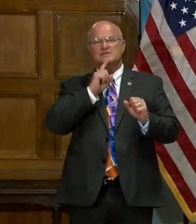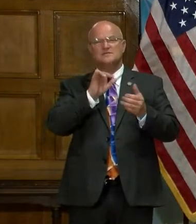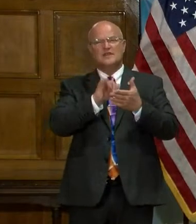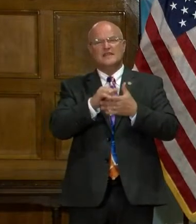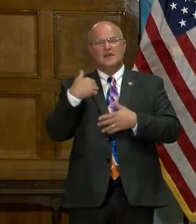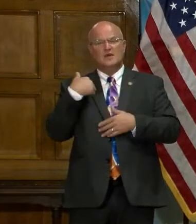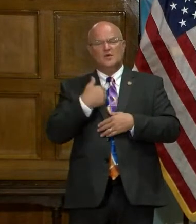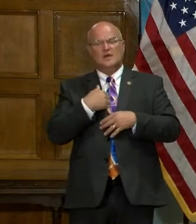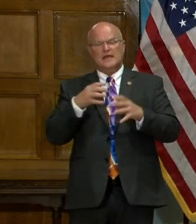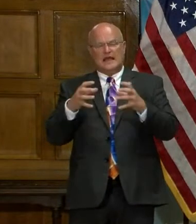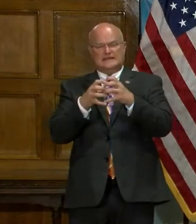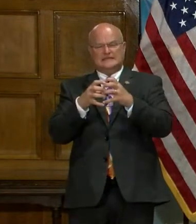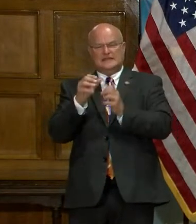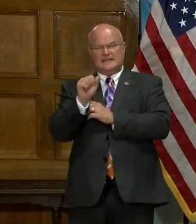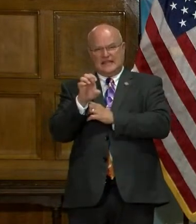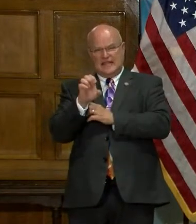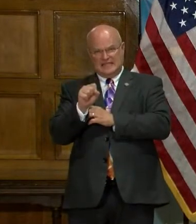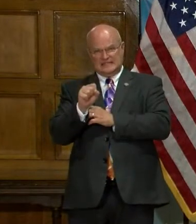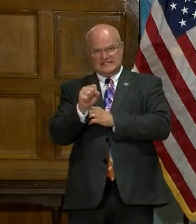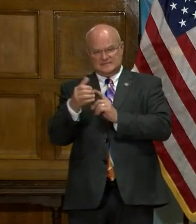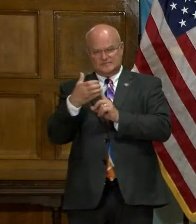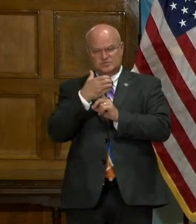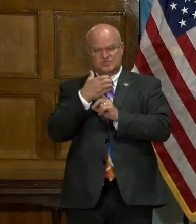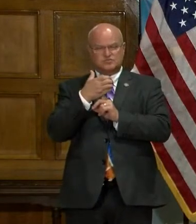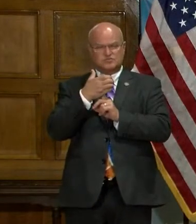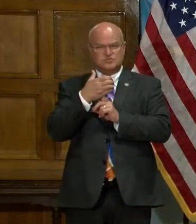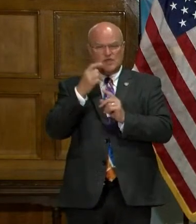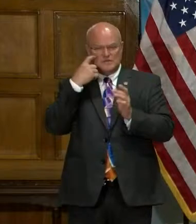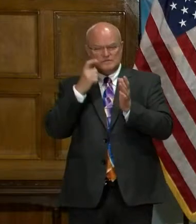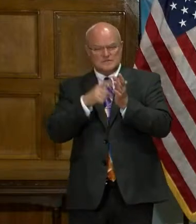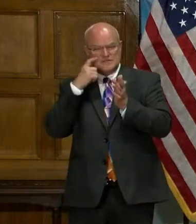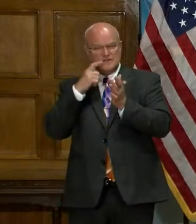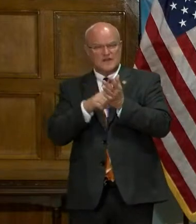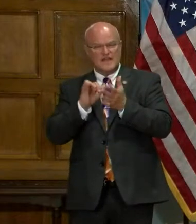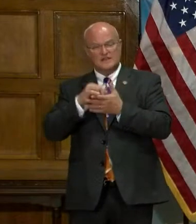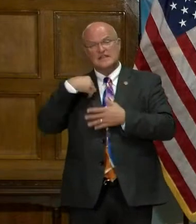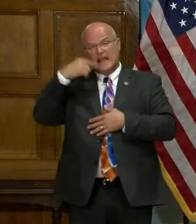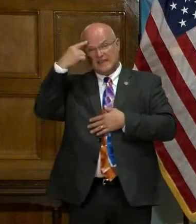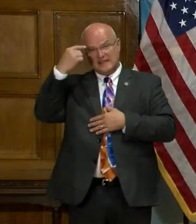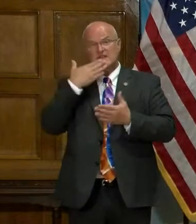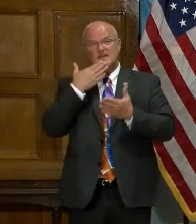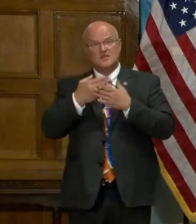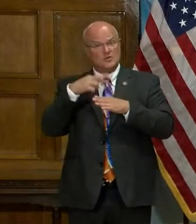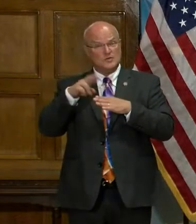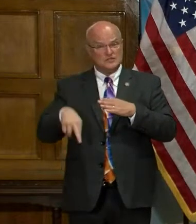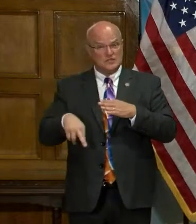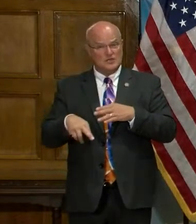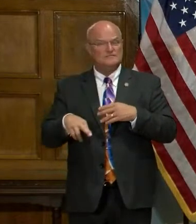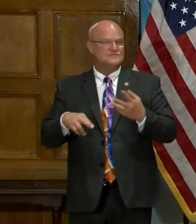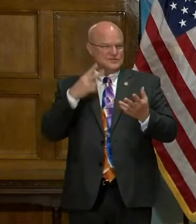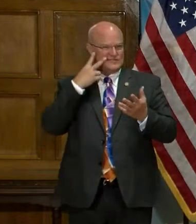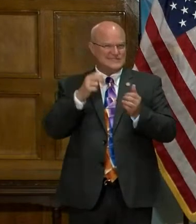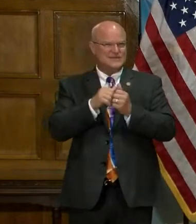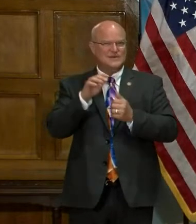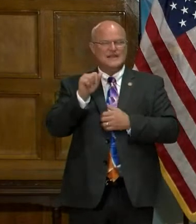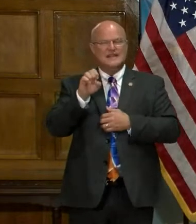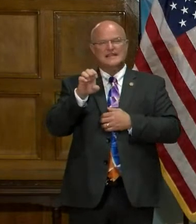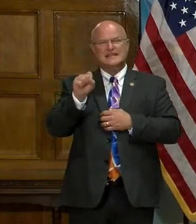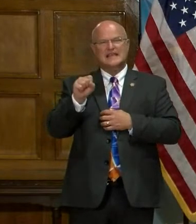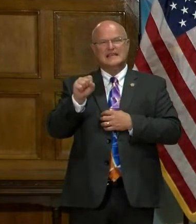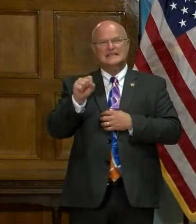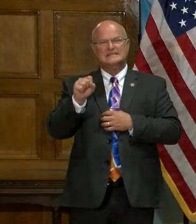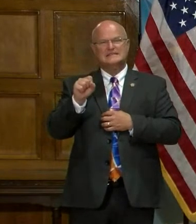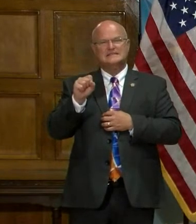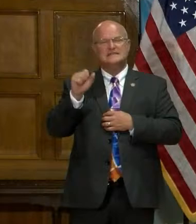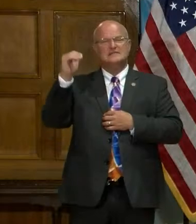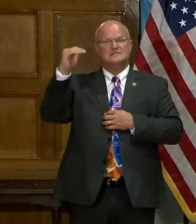that we isolated the cases and we identified those, and I think that's had a good result, as you can see, with the cases